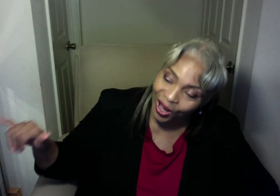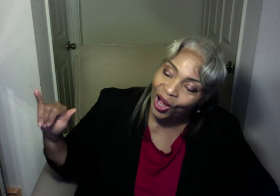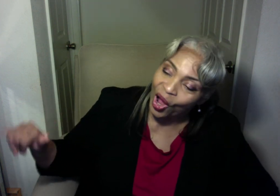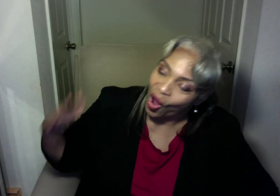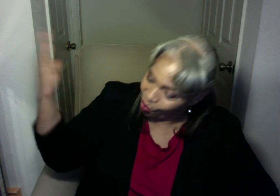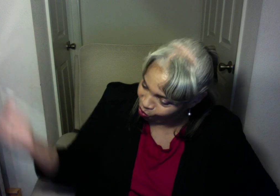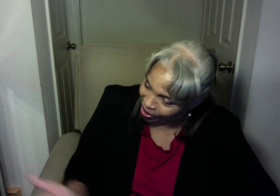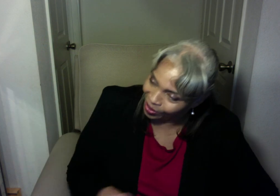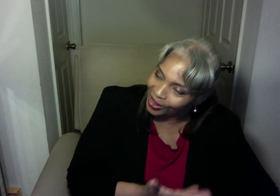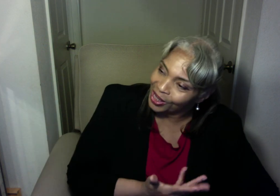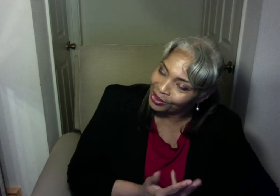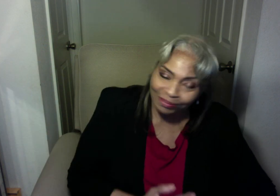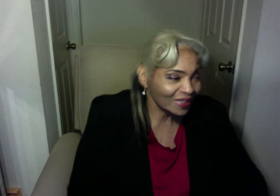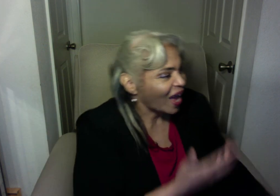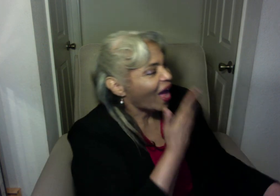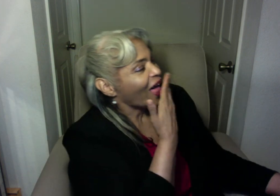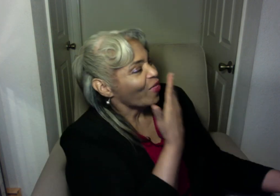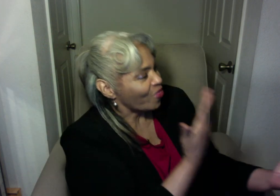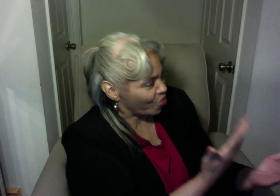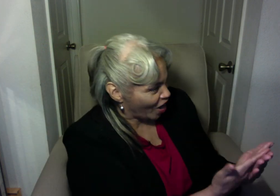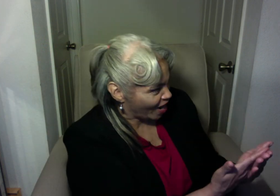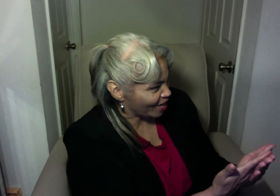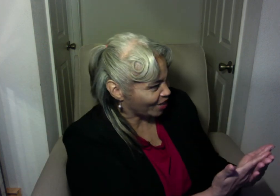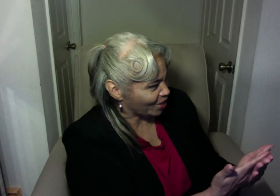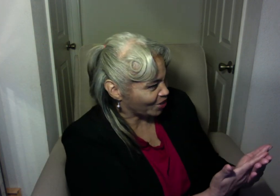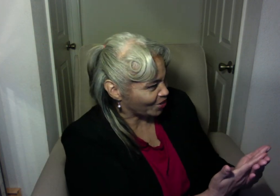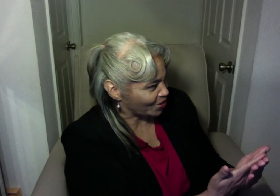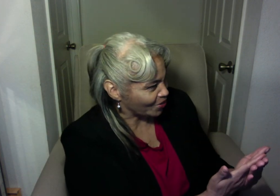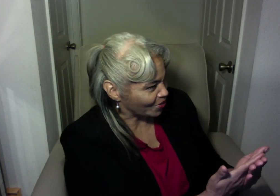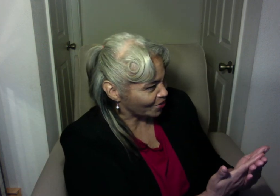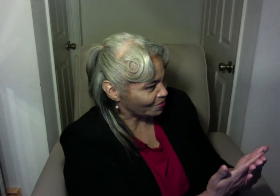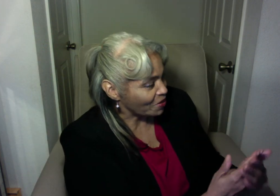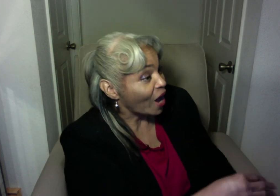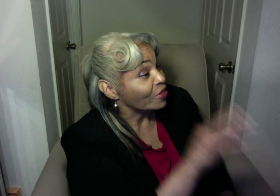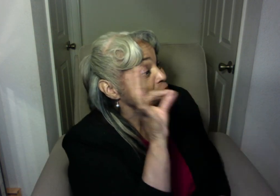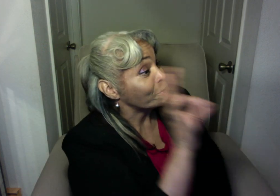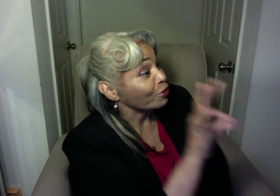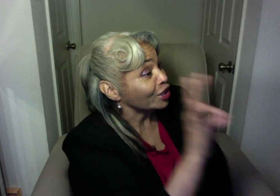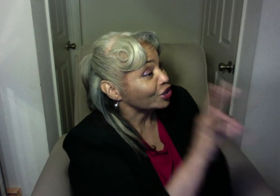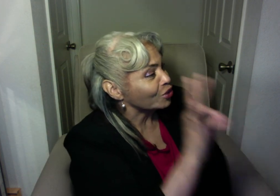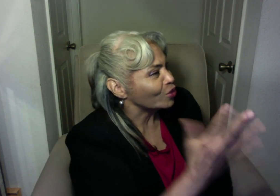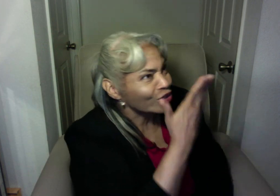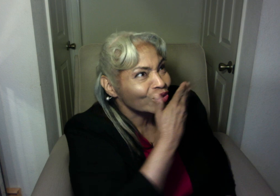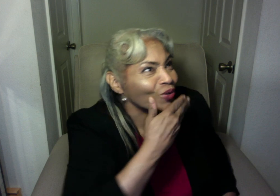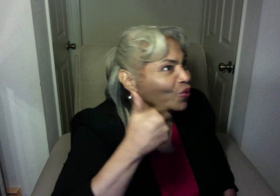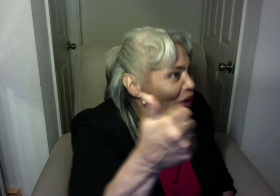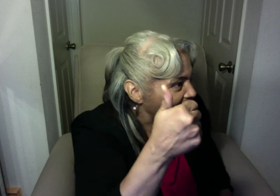welcome. Thank you. Thank The preaching was great.